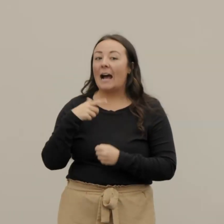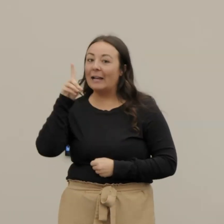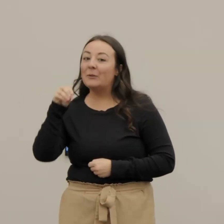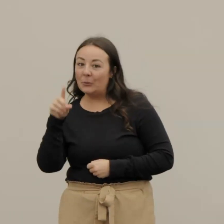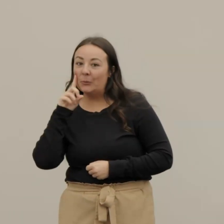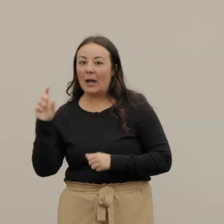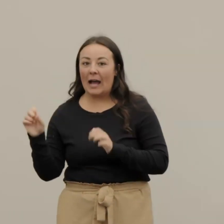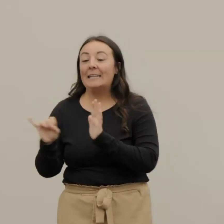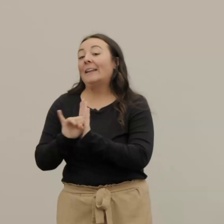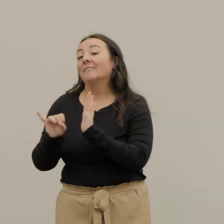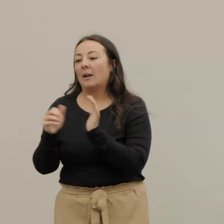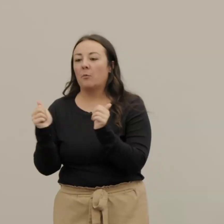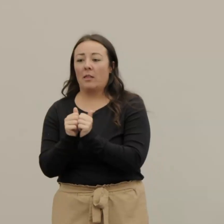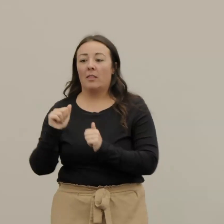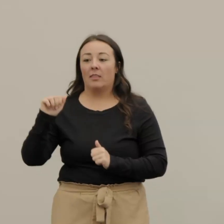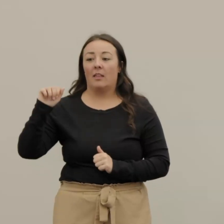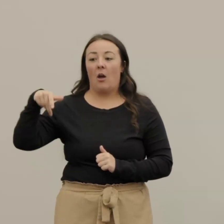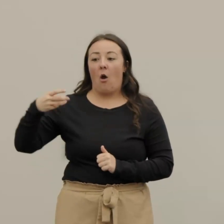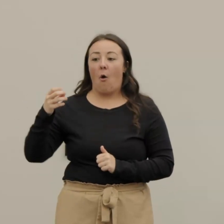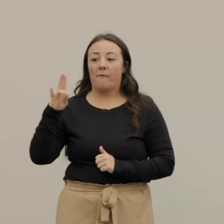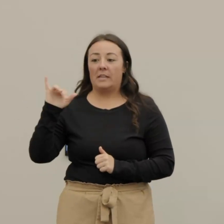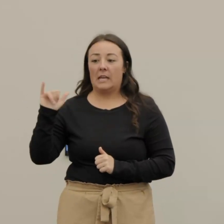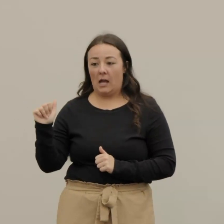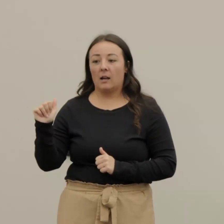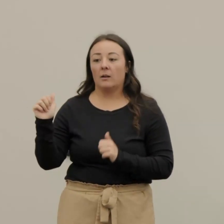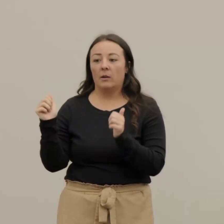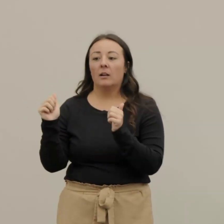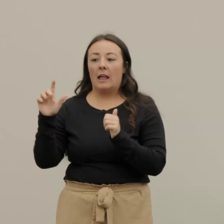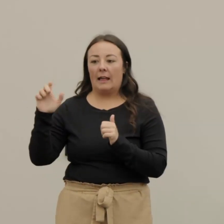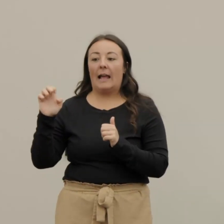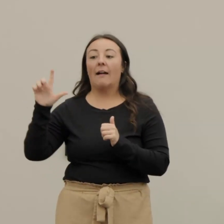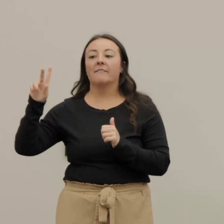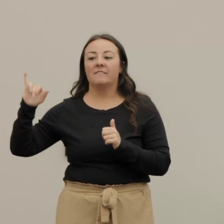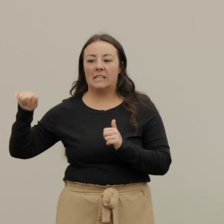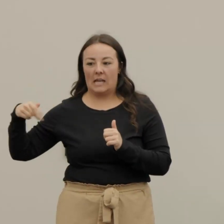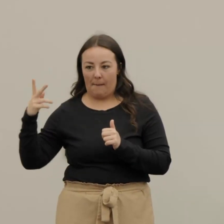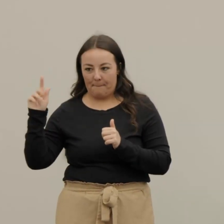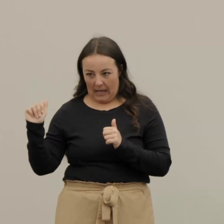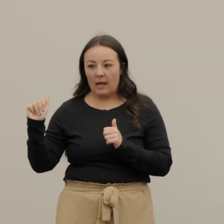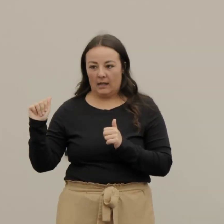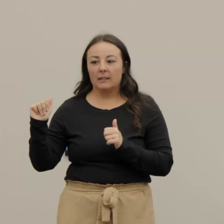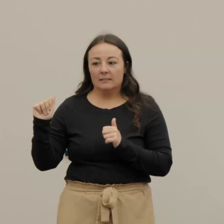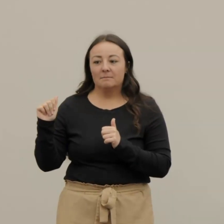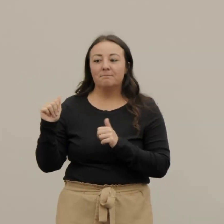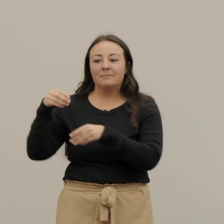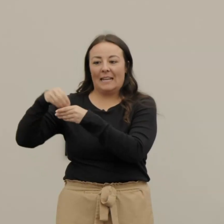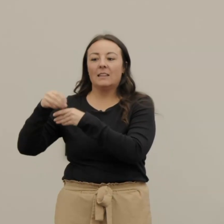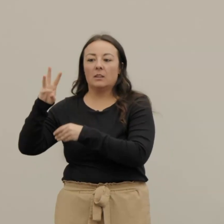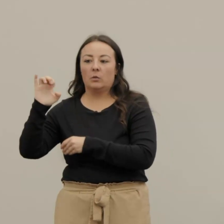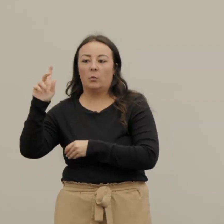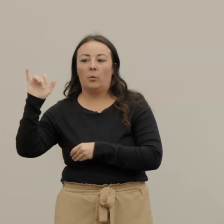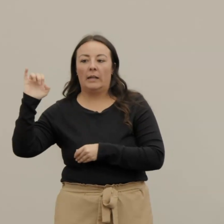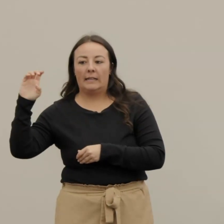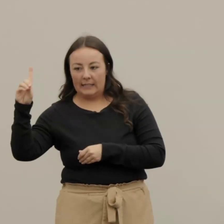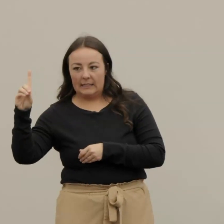with Elphaba in the Wicked series of things, all right? And if you see my husband pick me